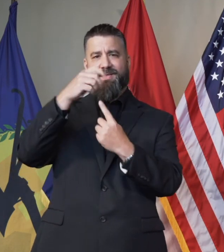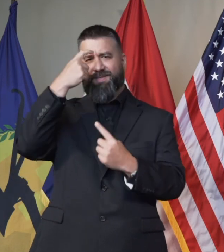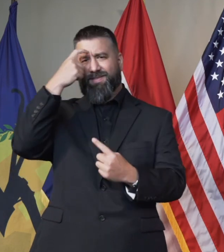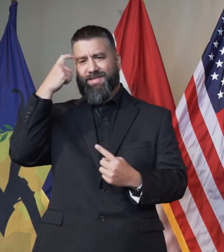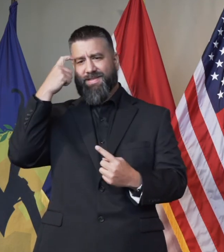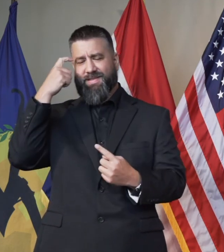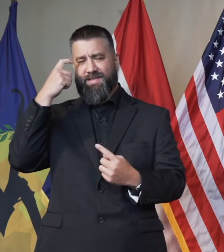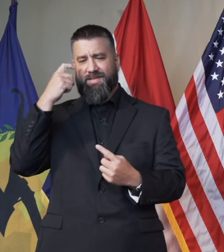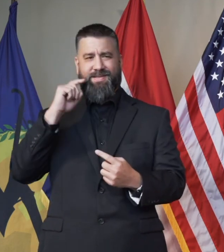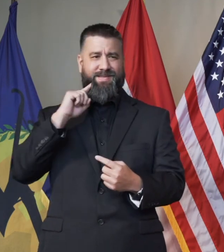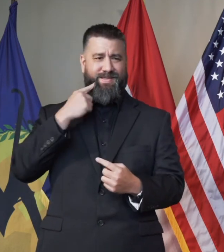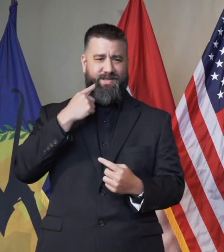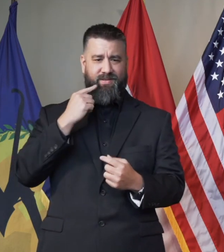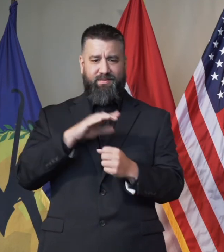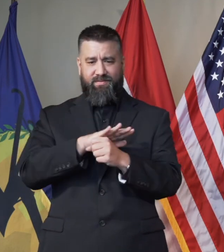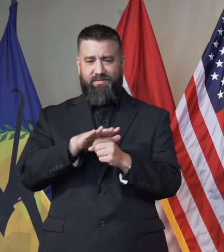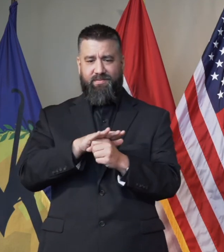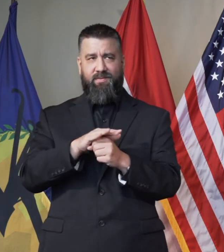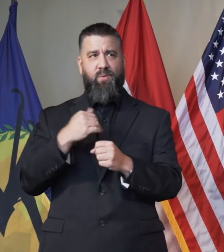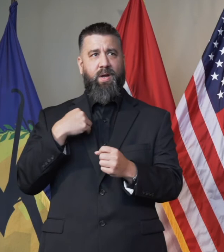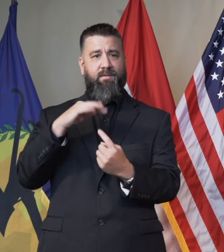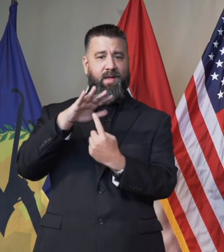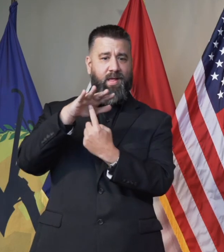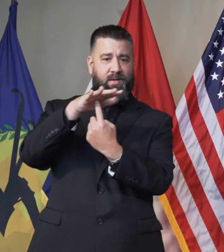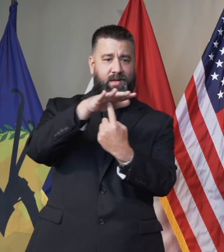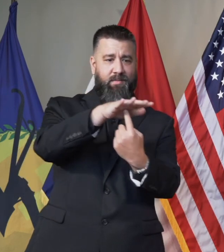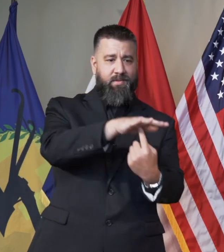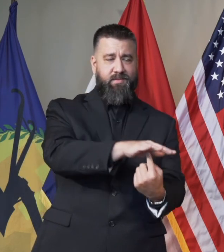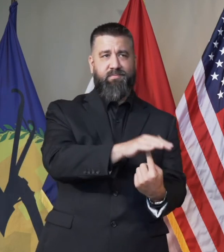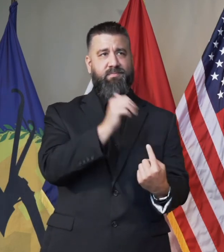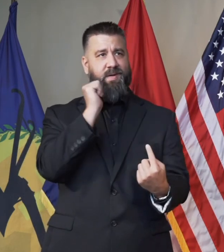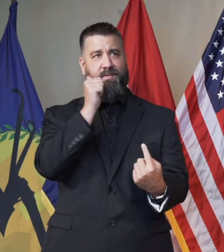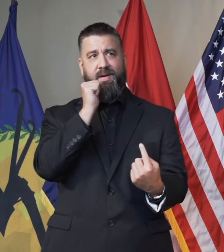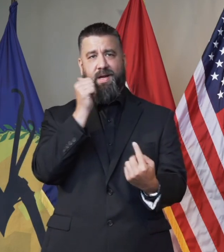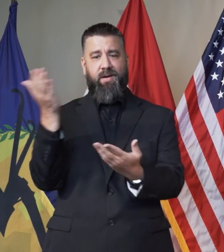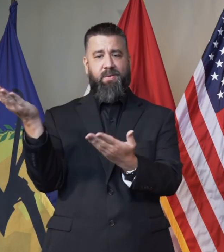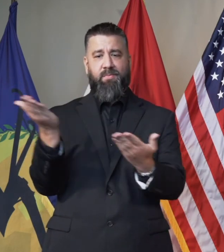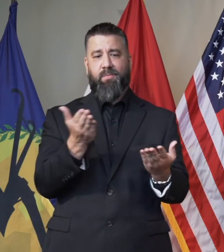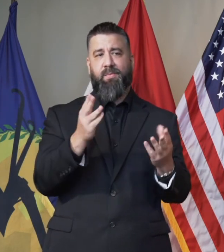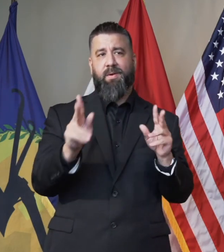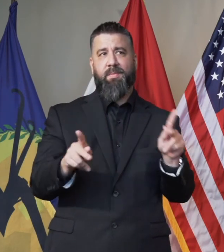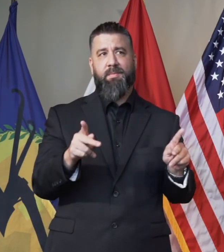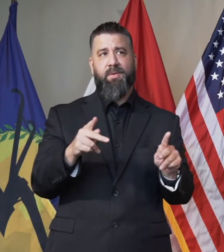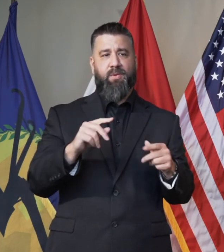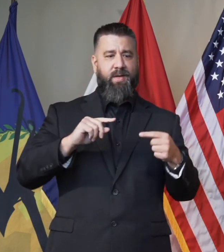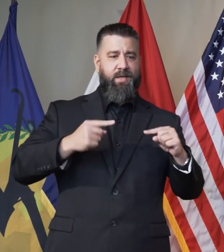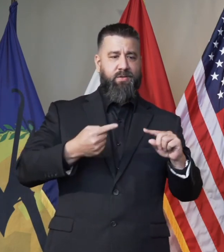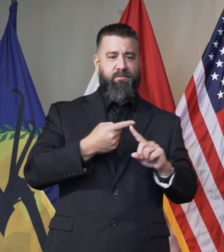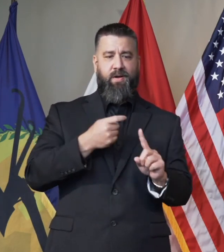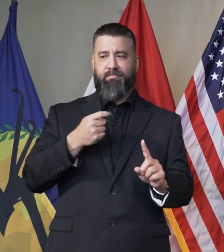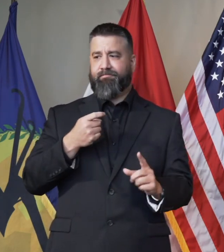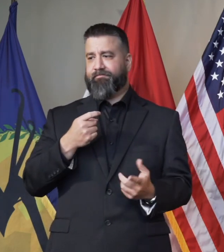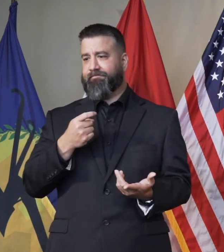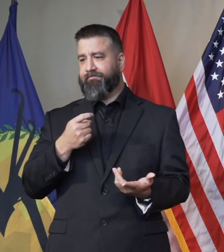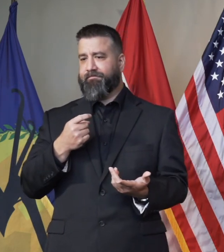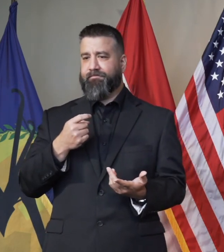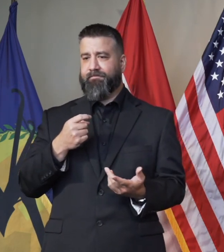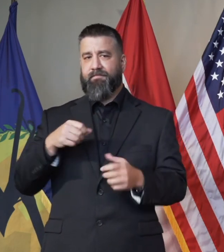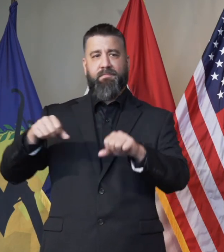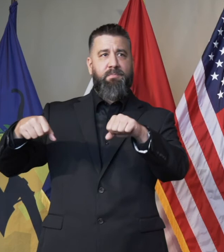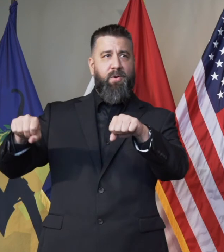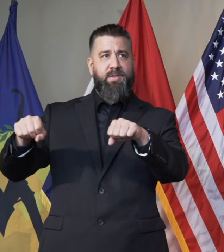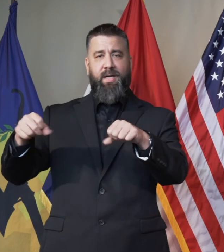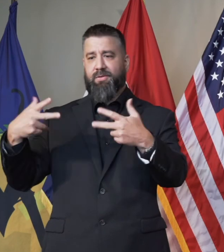We have helicopters landing daily, bringing in people who are injured from motor